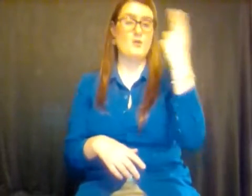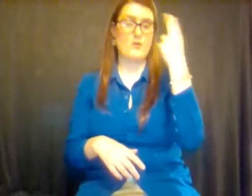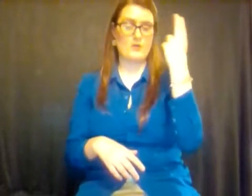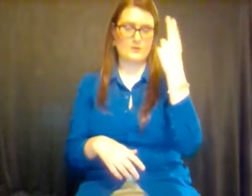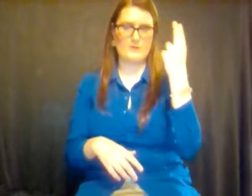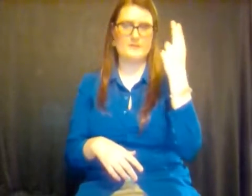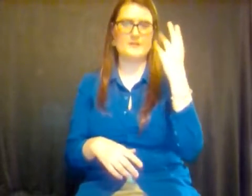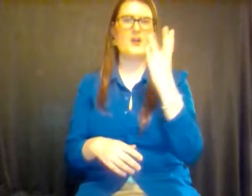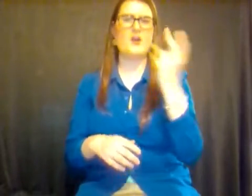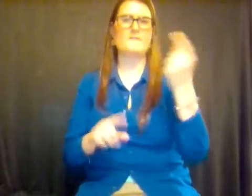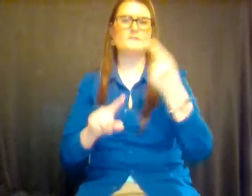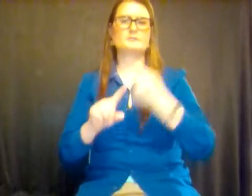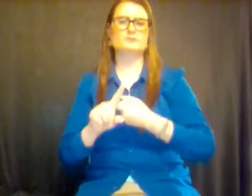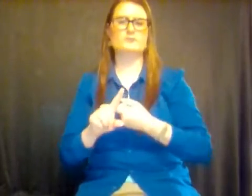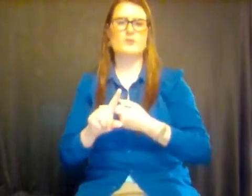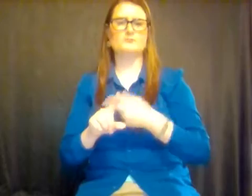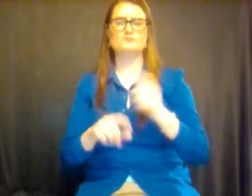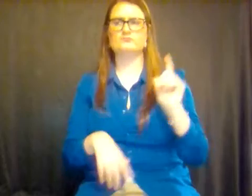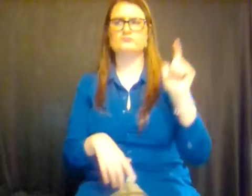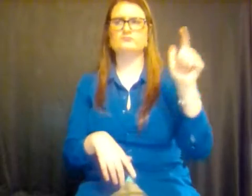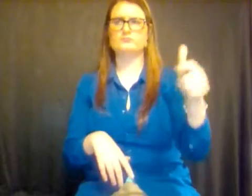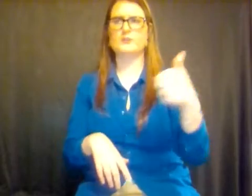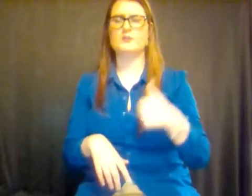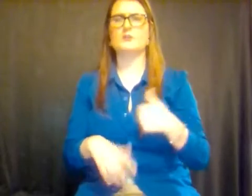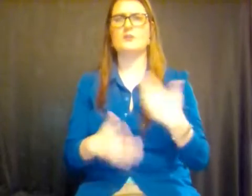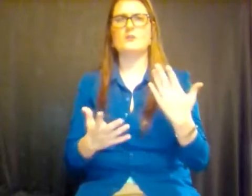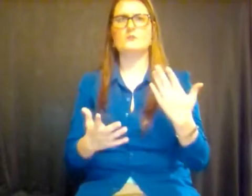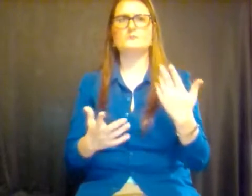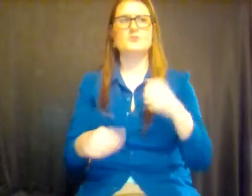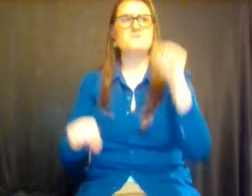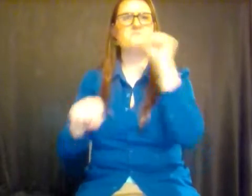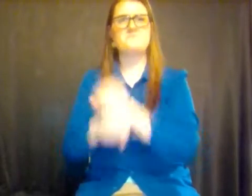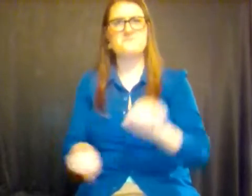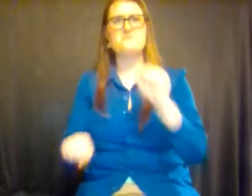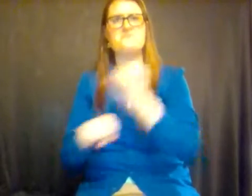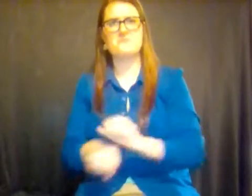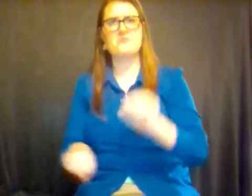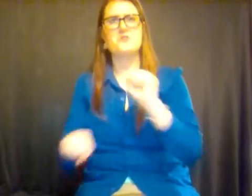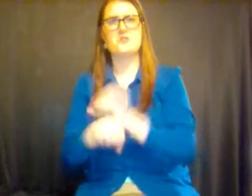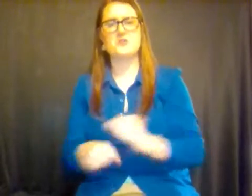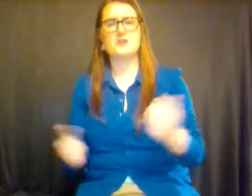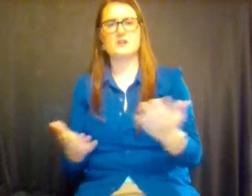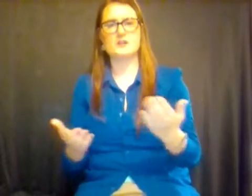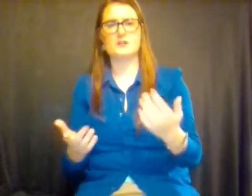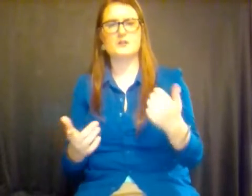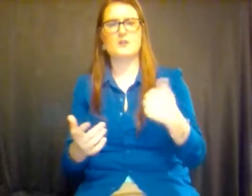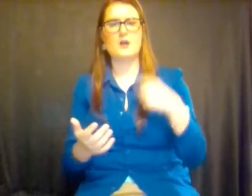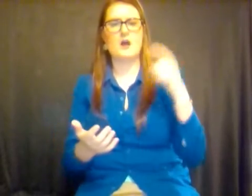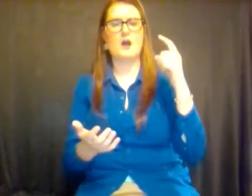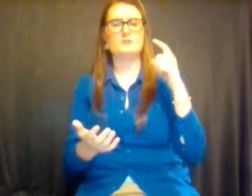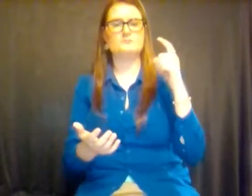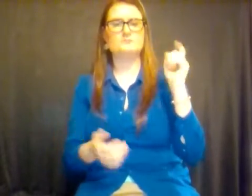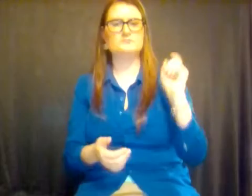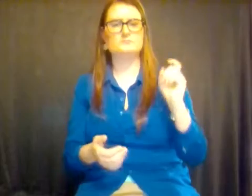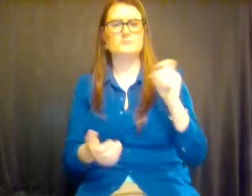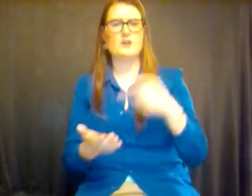you something. How much do you want?" Jacob thought for a moment and then answered, "I will work for you for 7 years if you will then